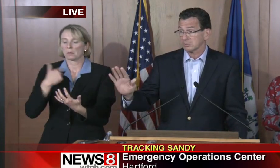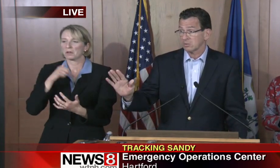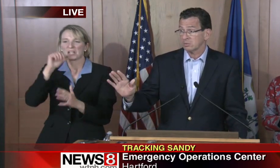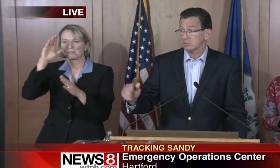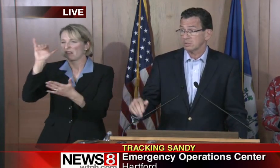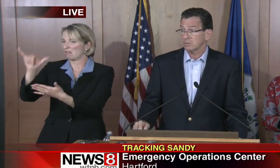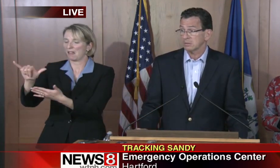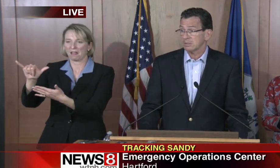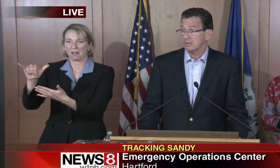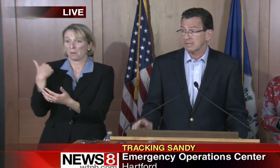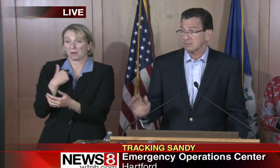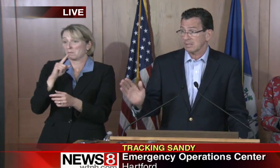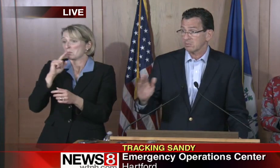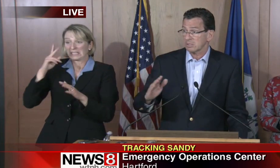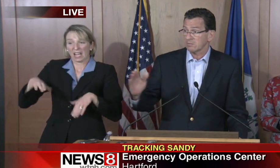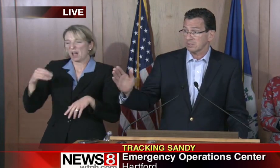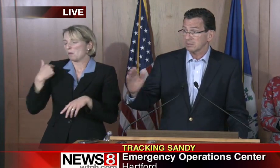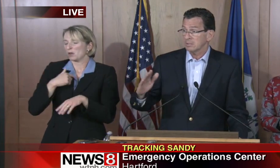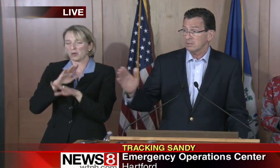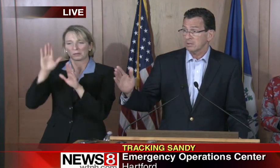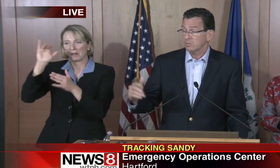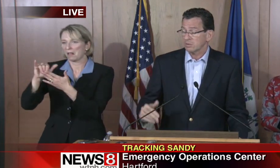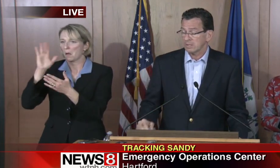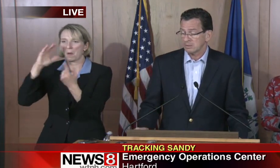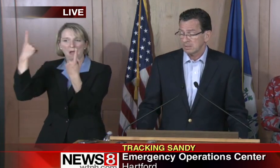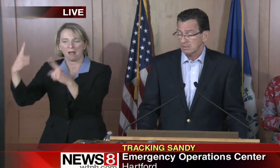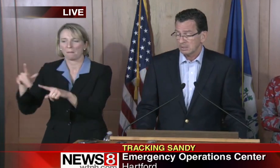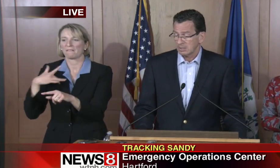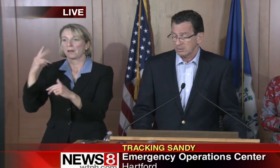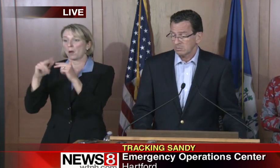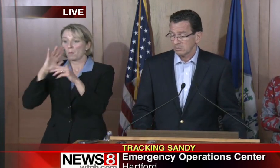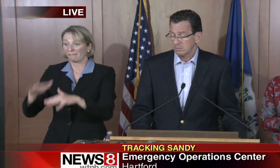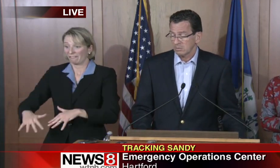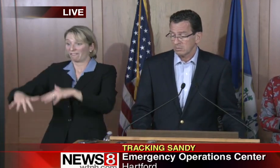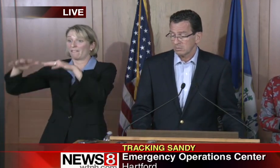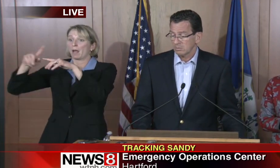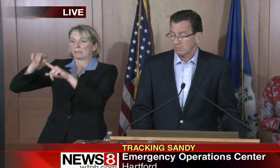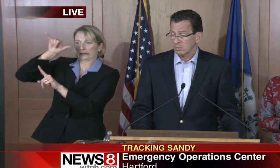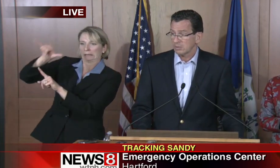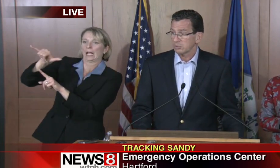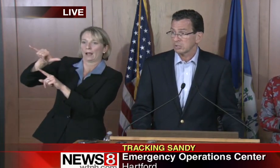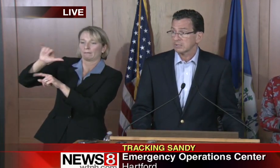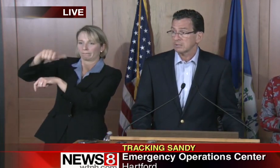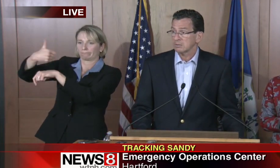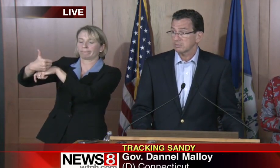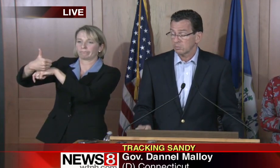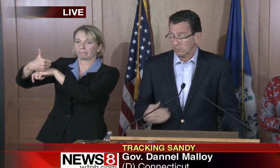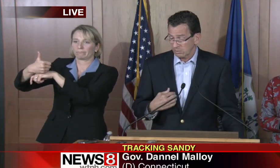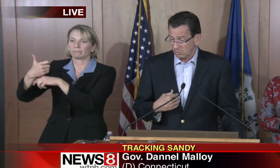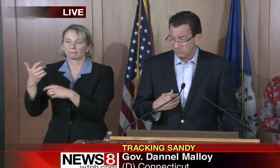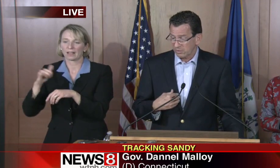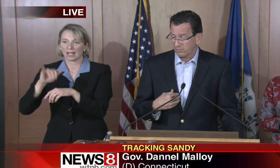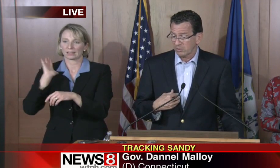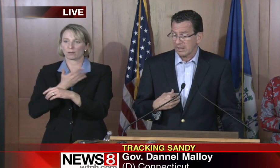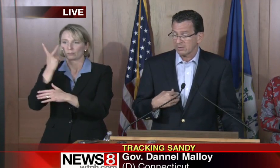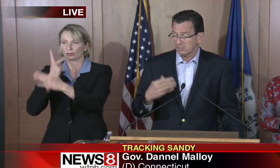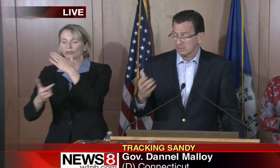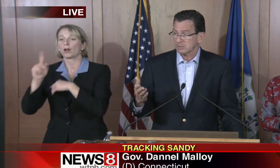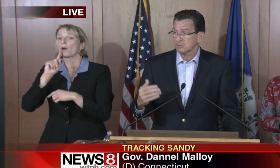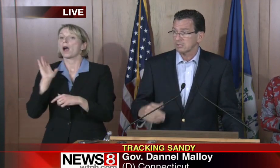expect it. So, you know, that was living within what we had projected. What we're most